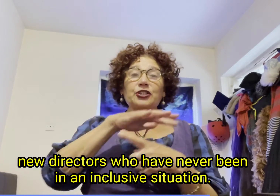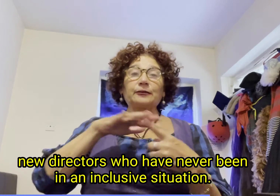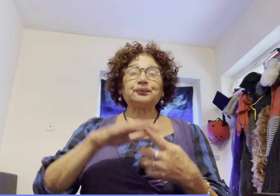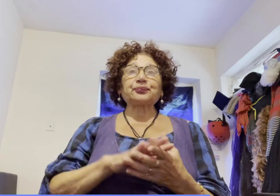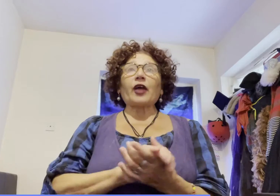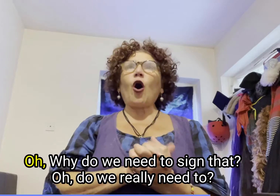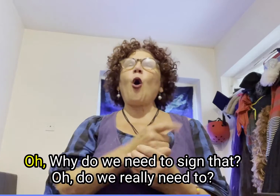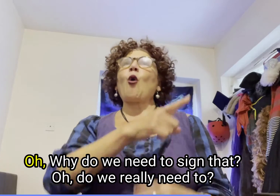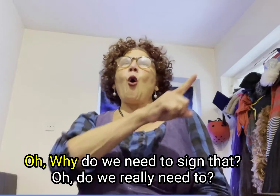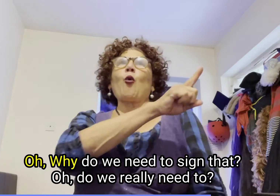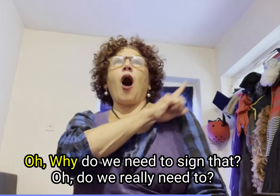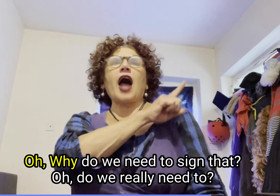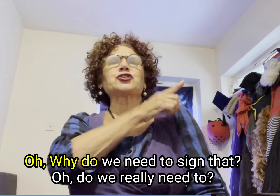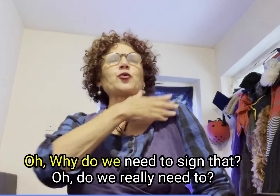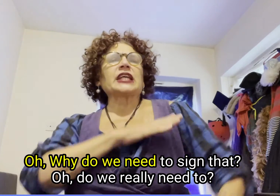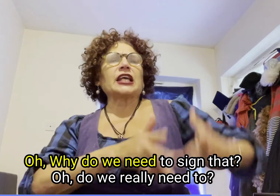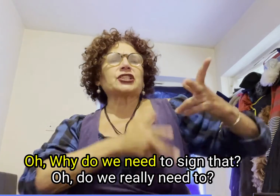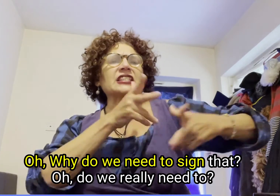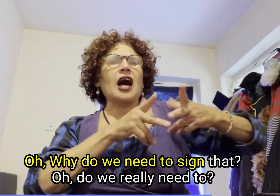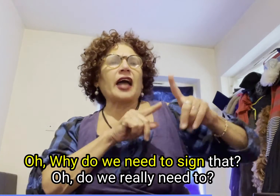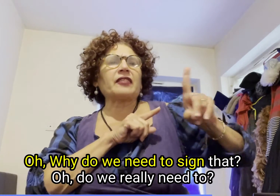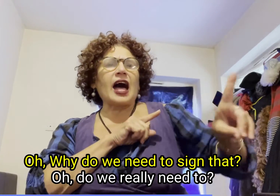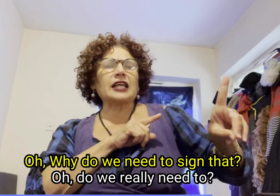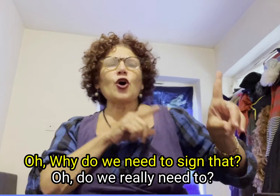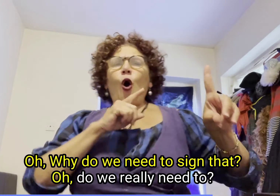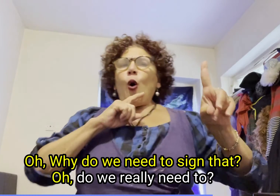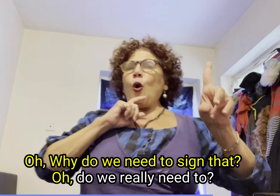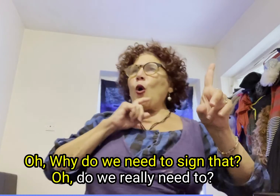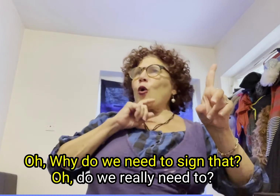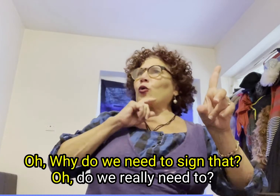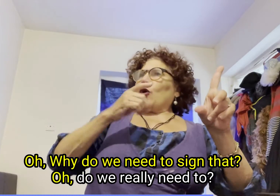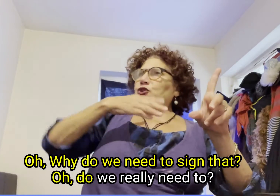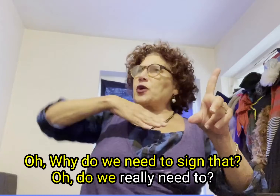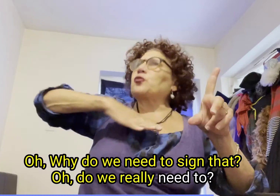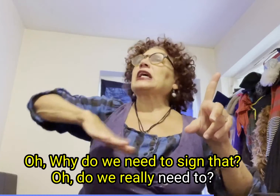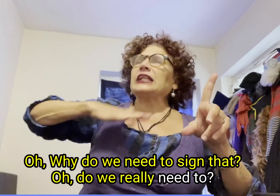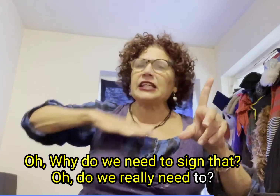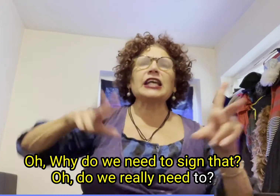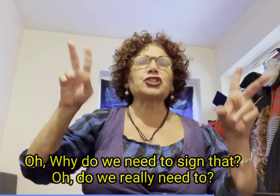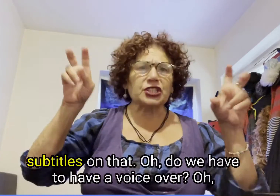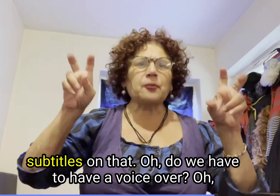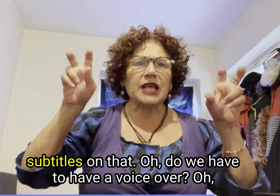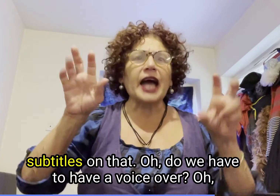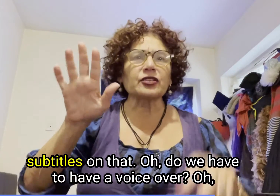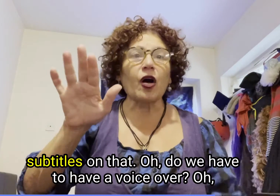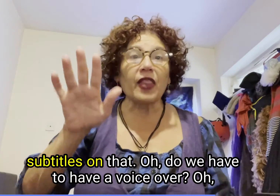situation. Oh, why do we need to sign that? Oh, do we really need to subtitles on